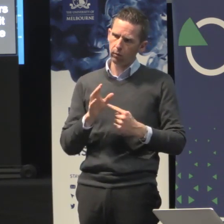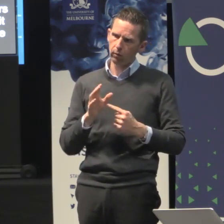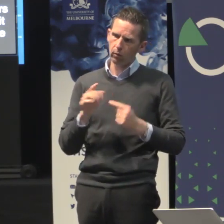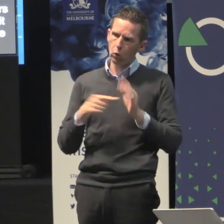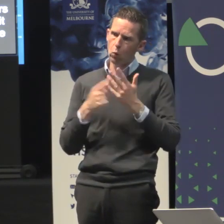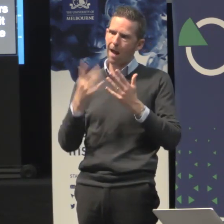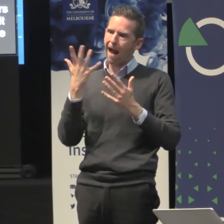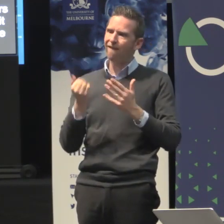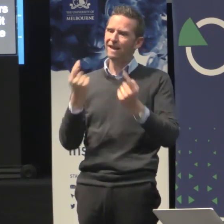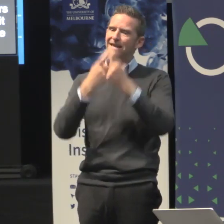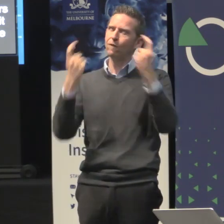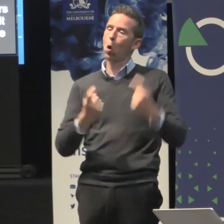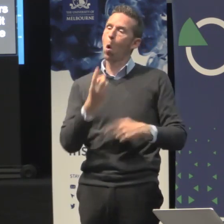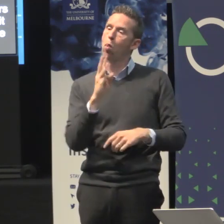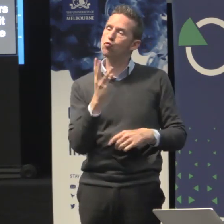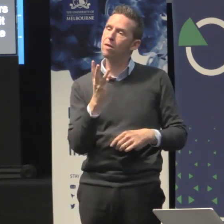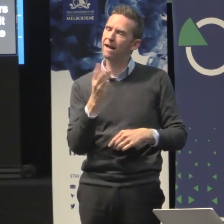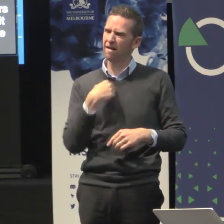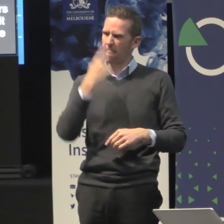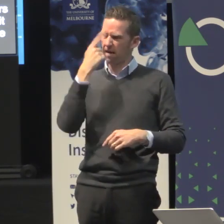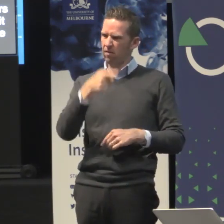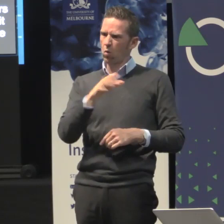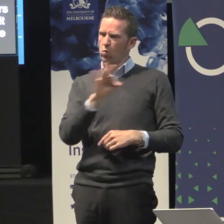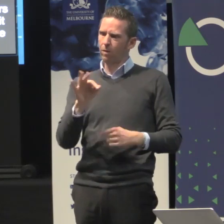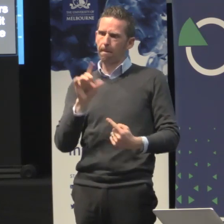a certificate in me.